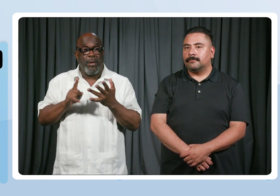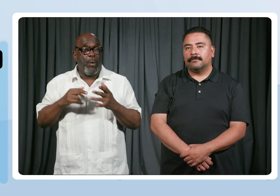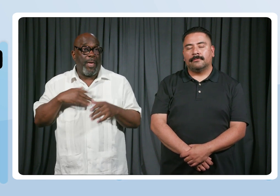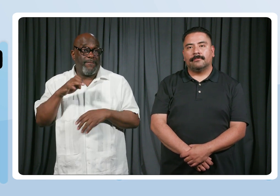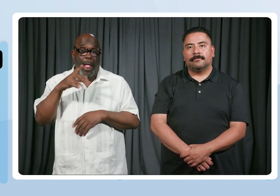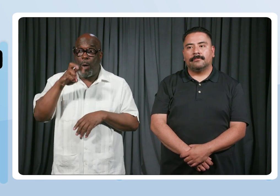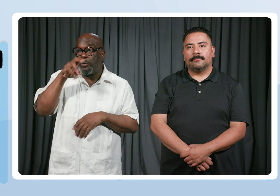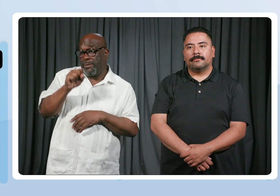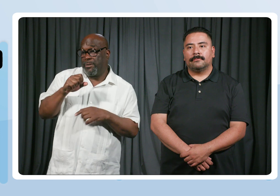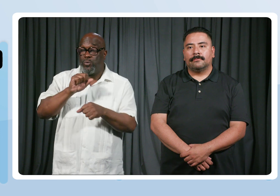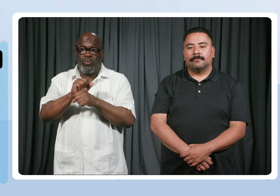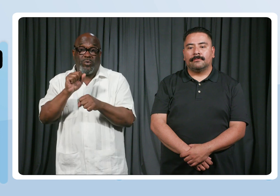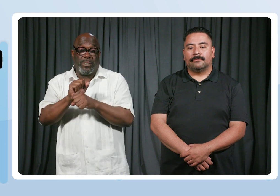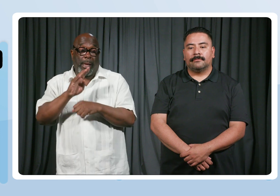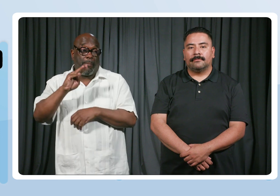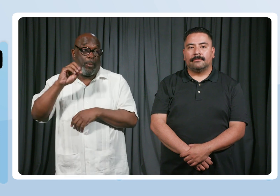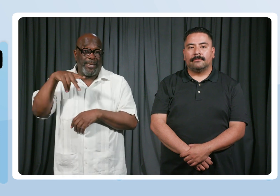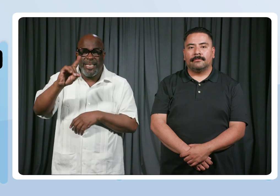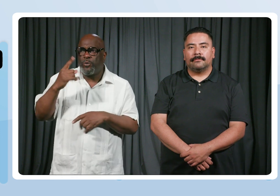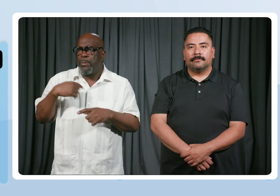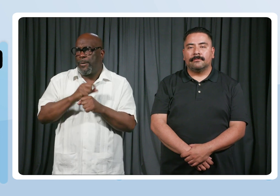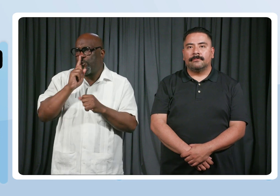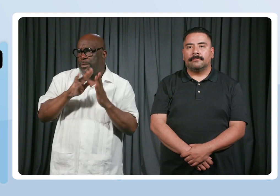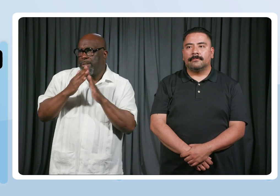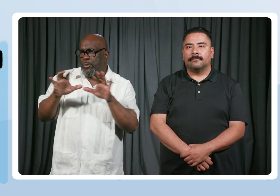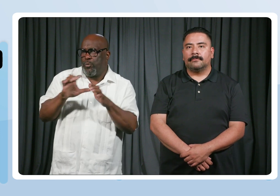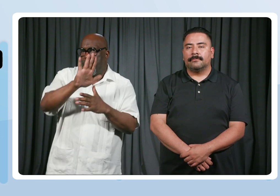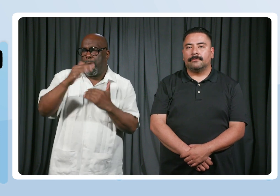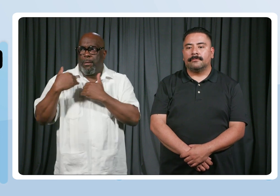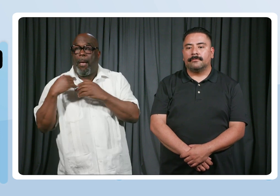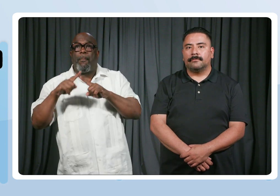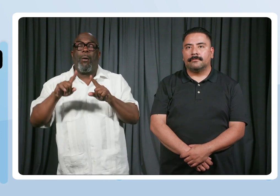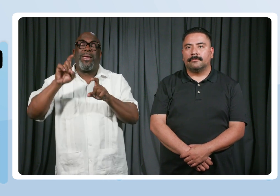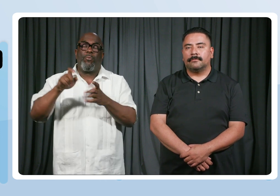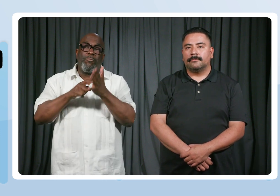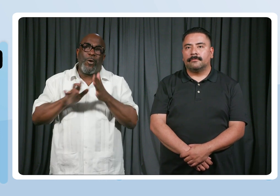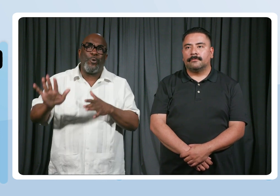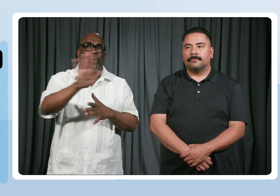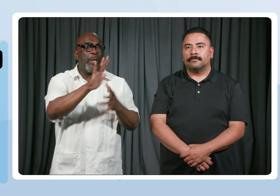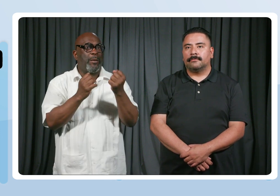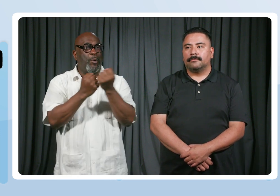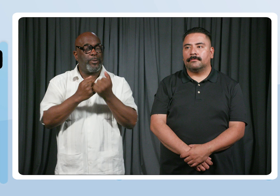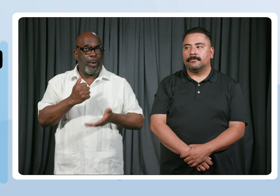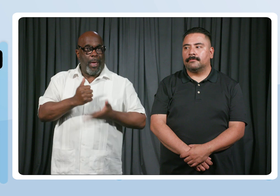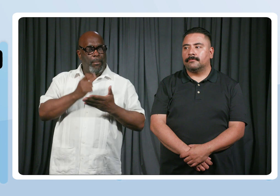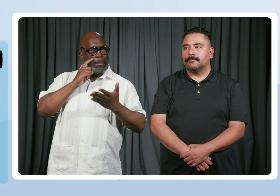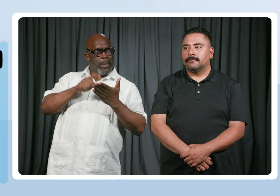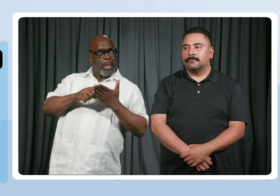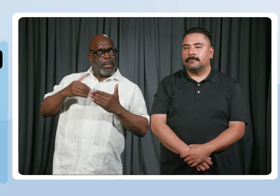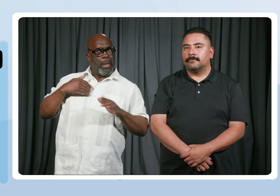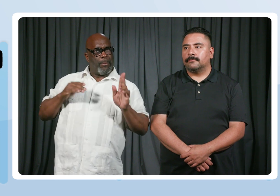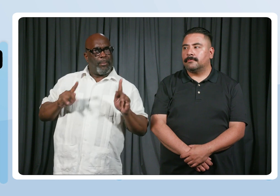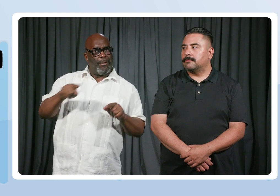interns at the mayor's office. So we're really trying to make sure the city is doing its part, but we need everyone's support to see young people as an asset now and to get a